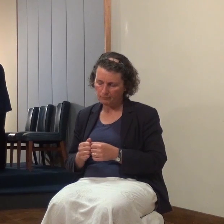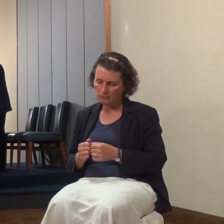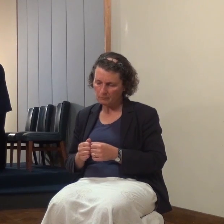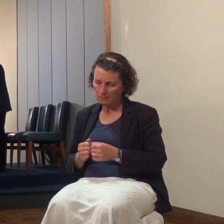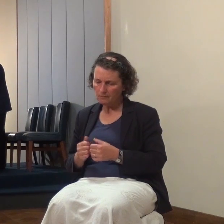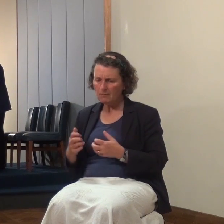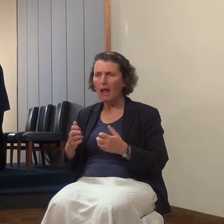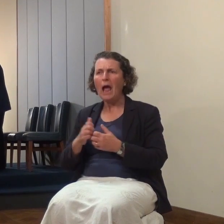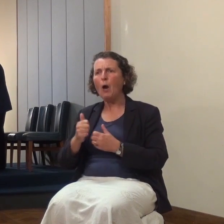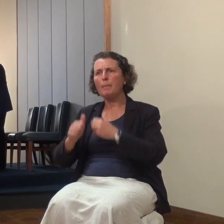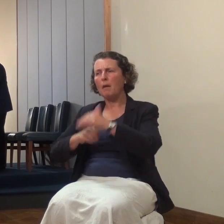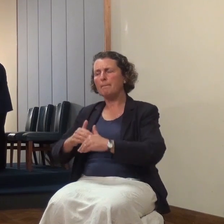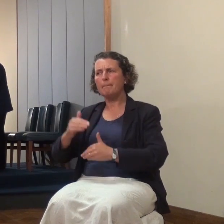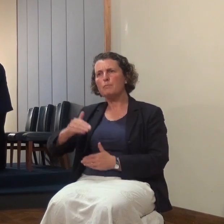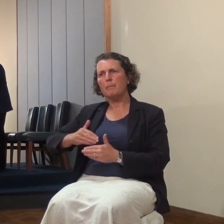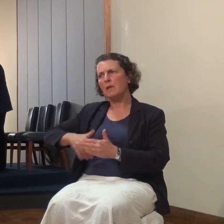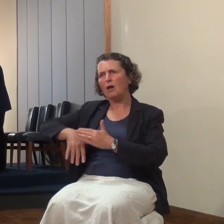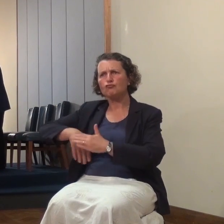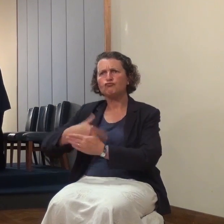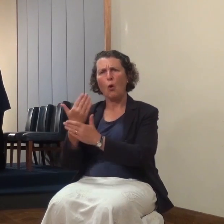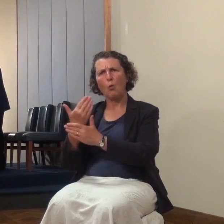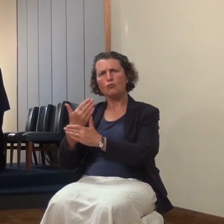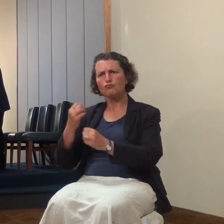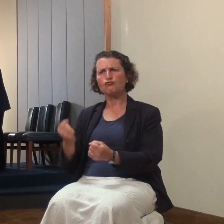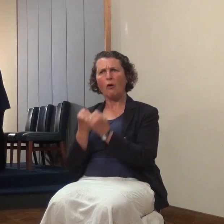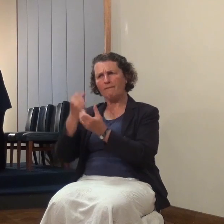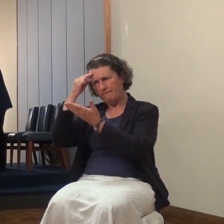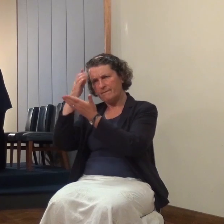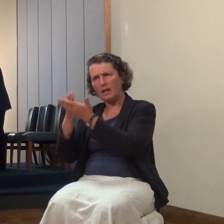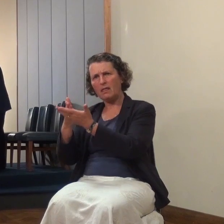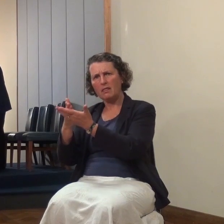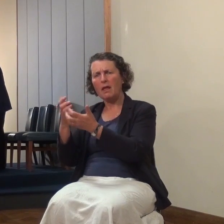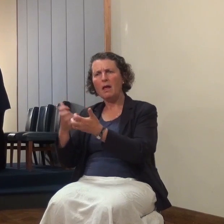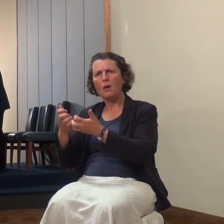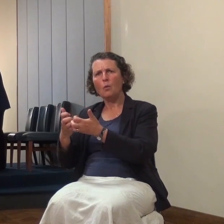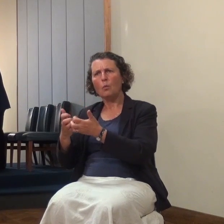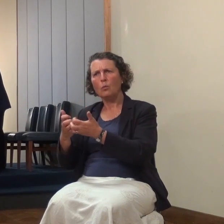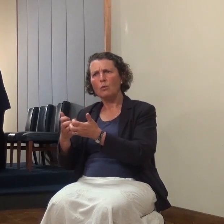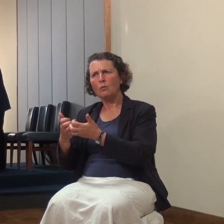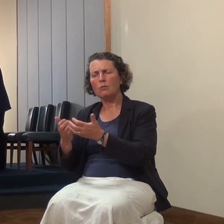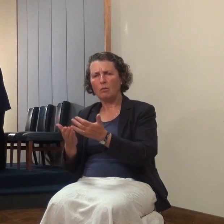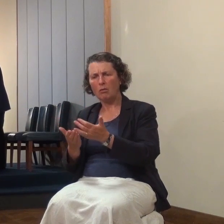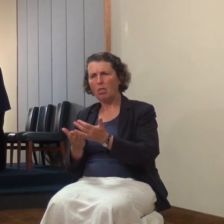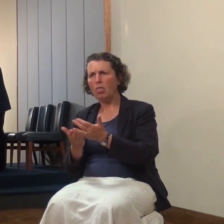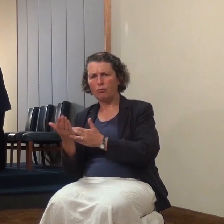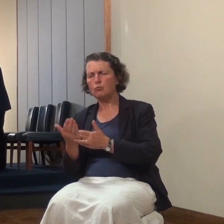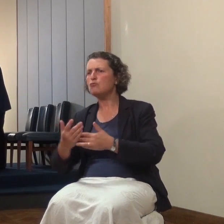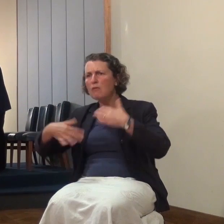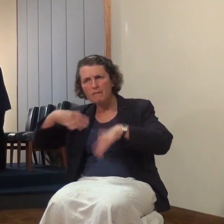fruit, should be especially careful to reflect on this if they are persecuted by those who hate and revile